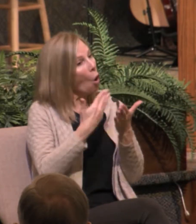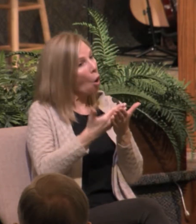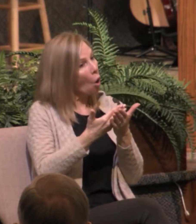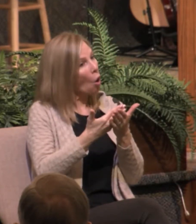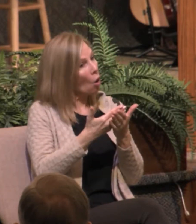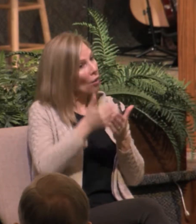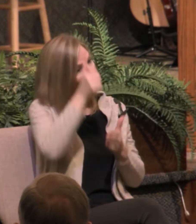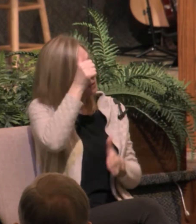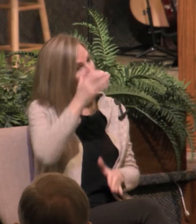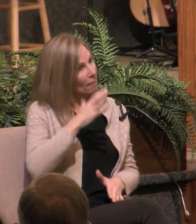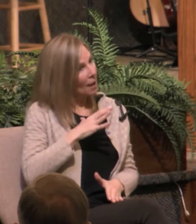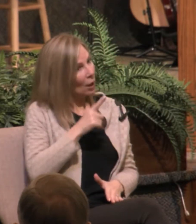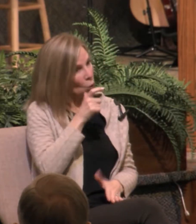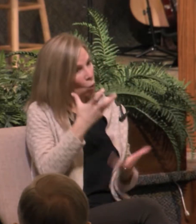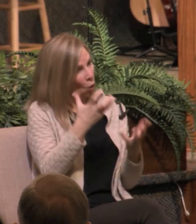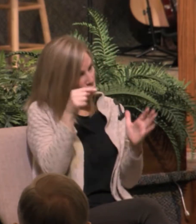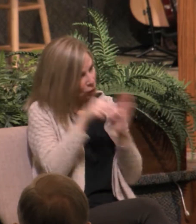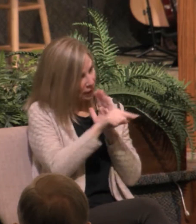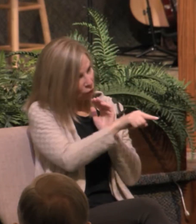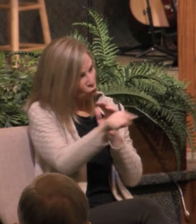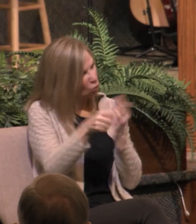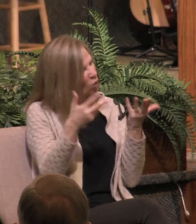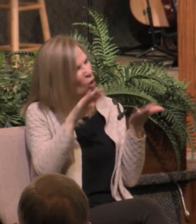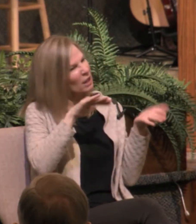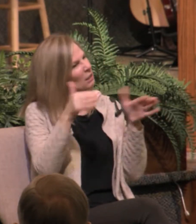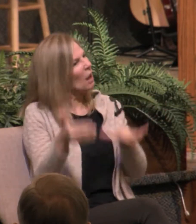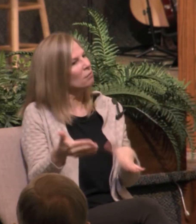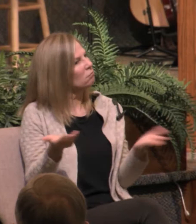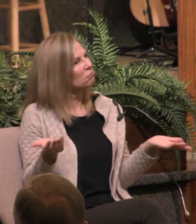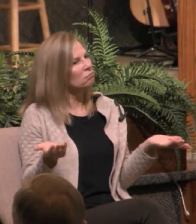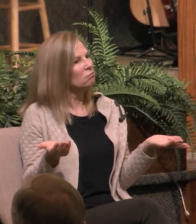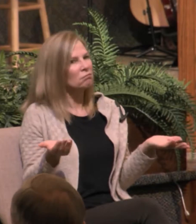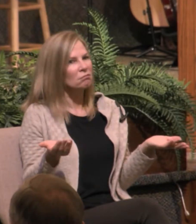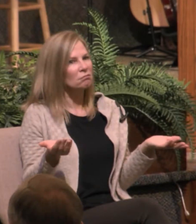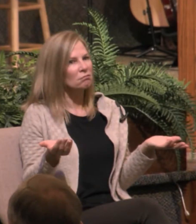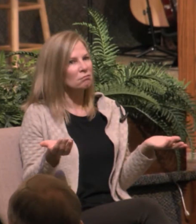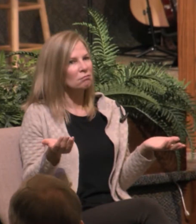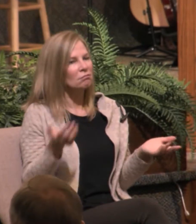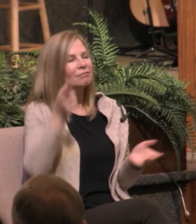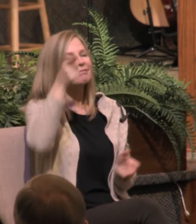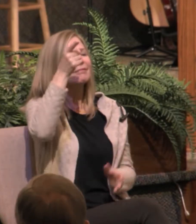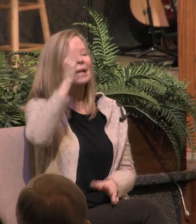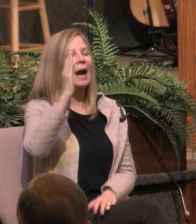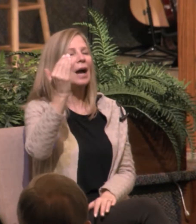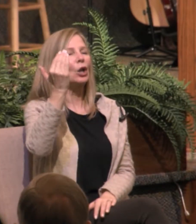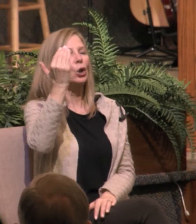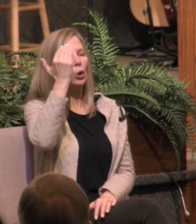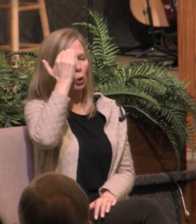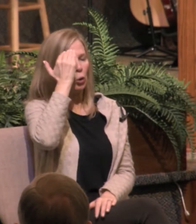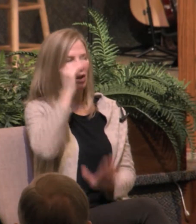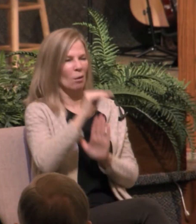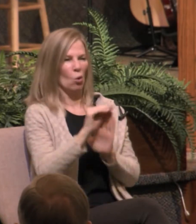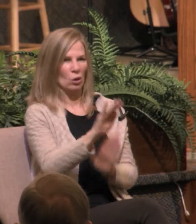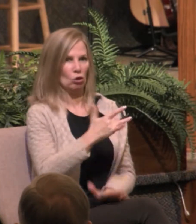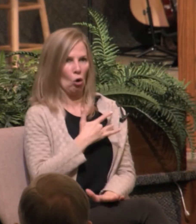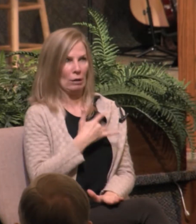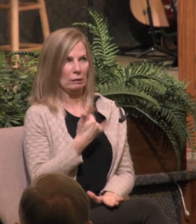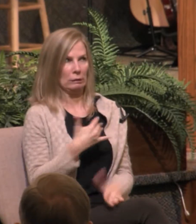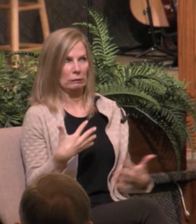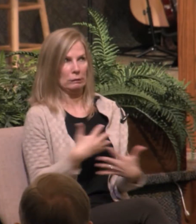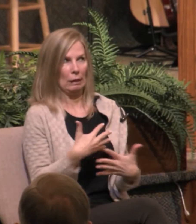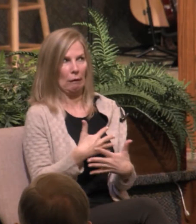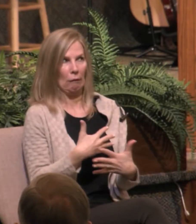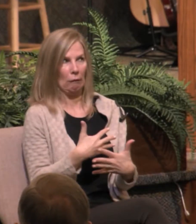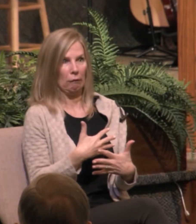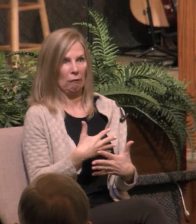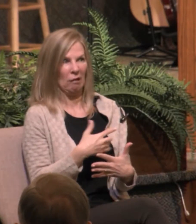life are dead. Seems like God was aware one of the things going on in Moses' heart was he was still scared 40 years